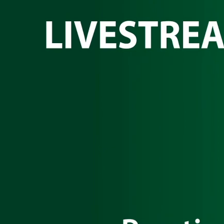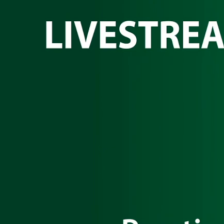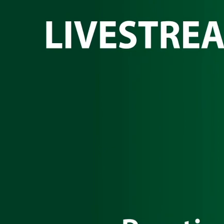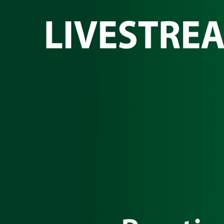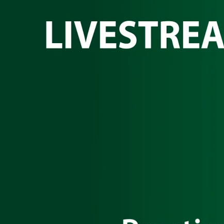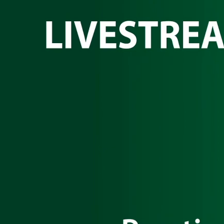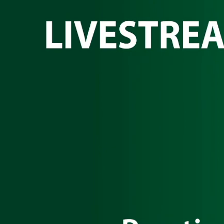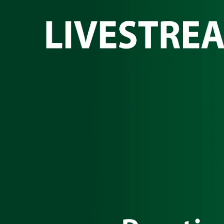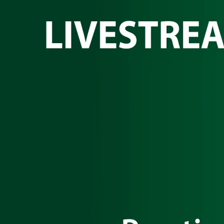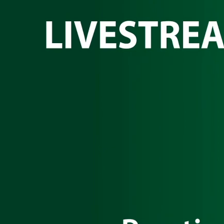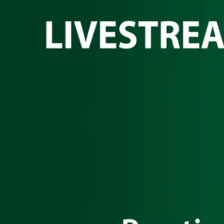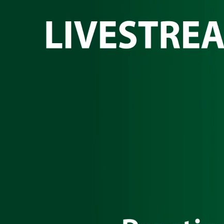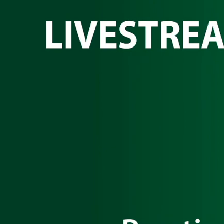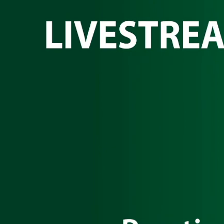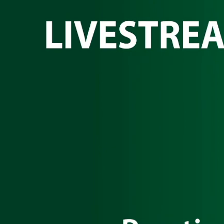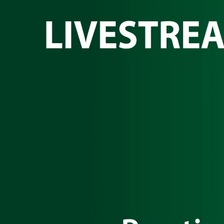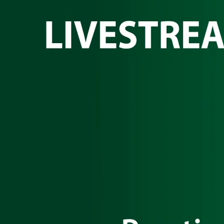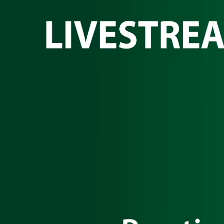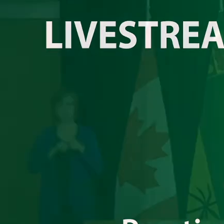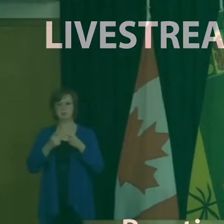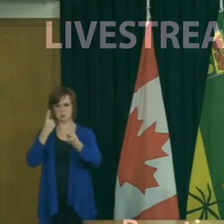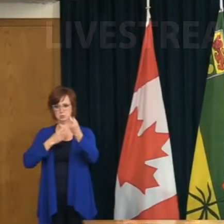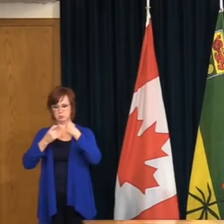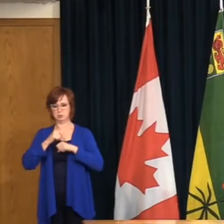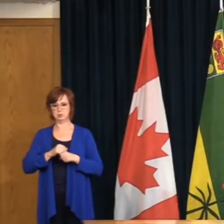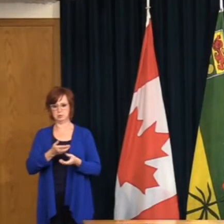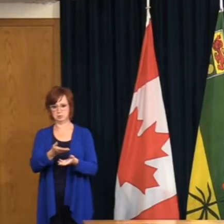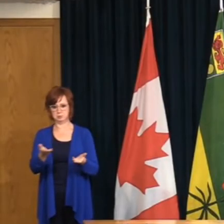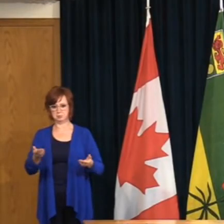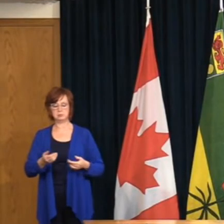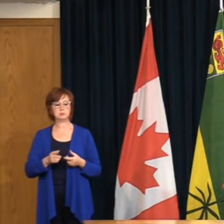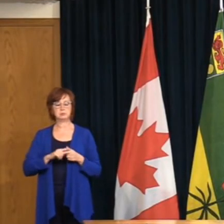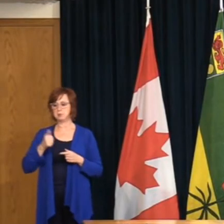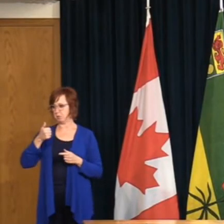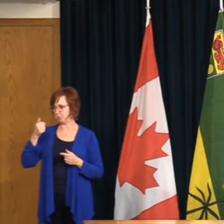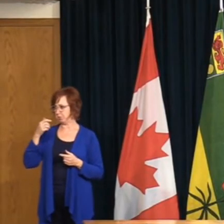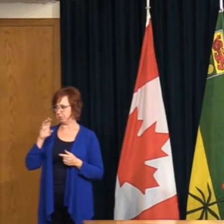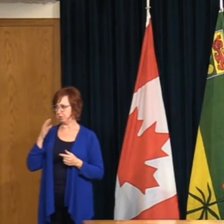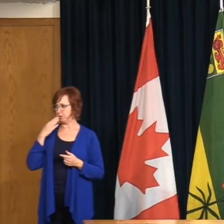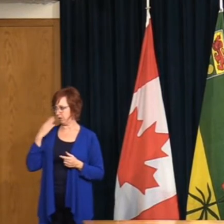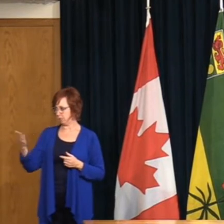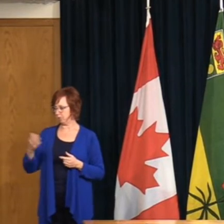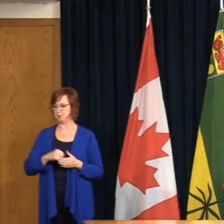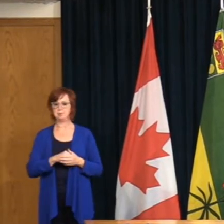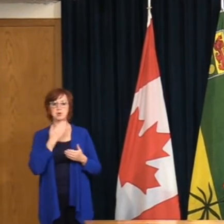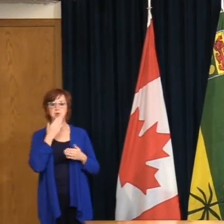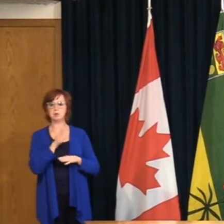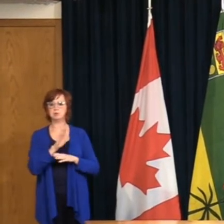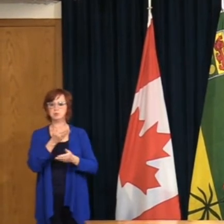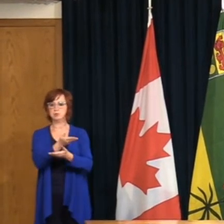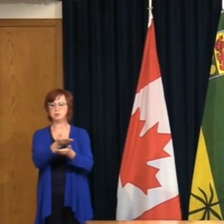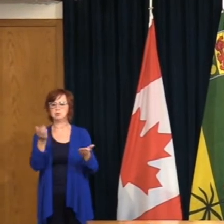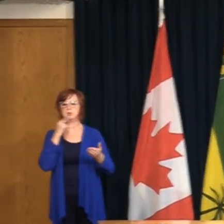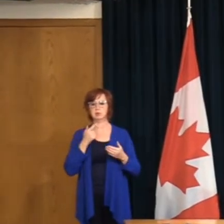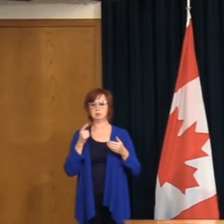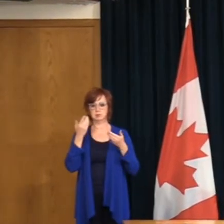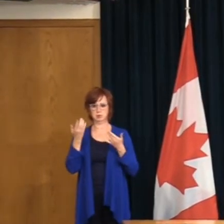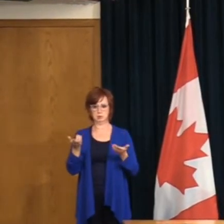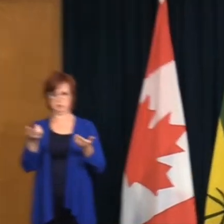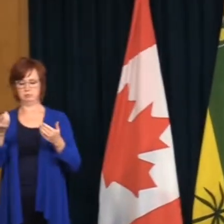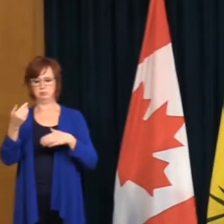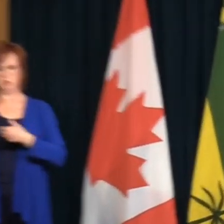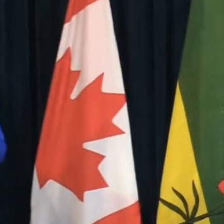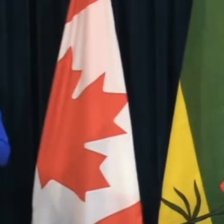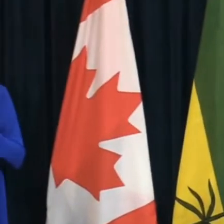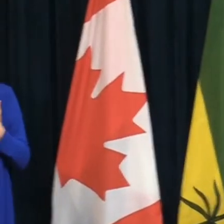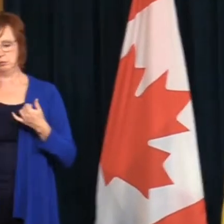and Dr. Shahab, and then we'll take questions. Premier? Well, thank you very much. Good afternoon, everyone. Thank you for joining us here today.